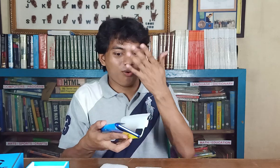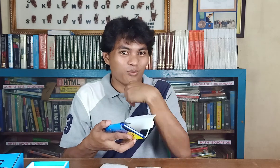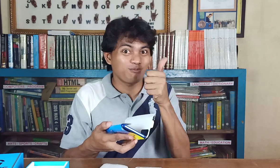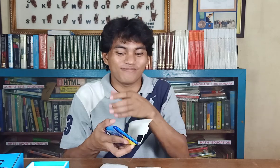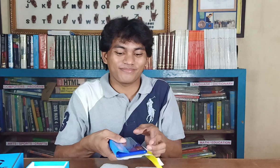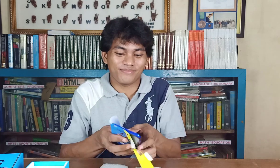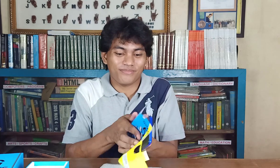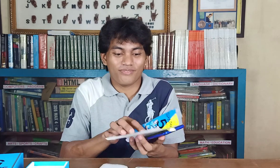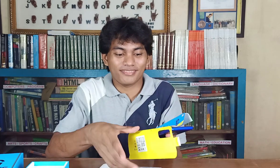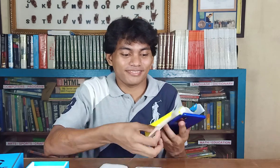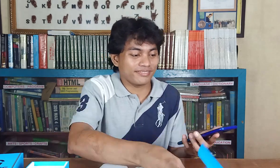Wow, what a beauty.